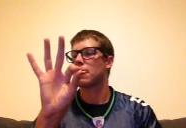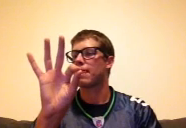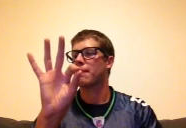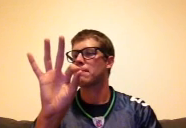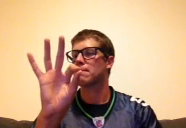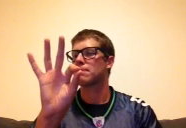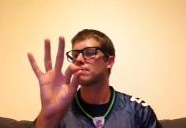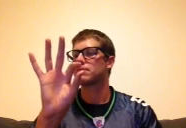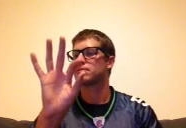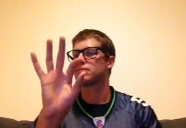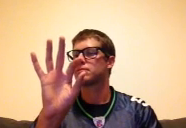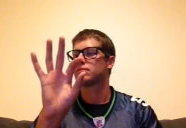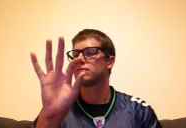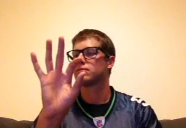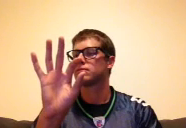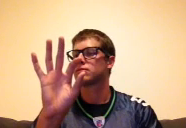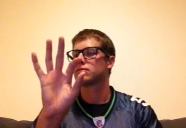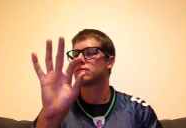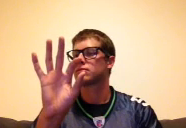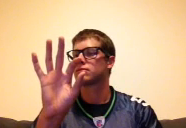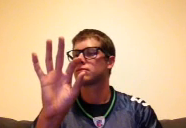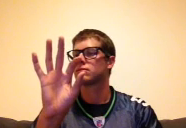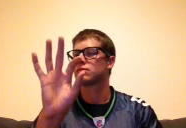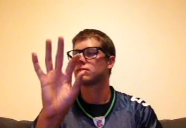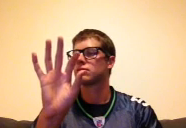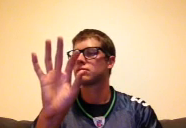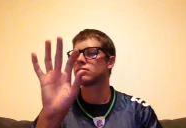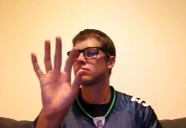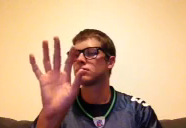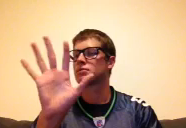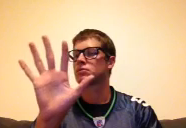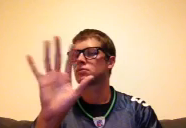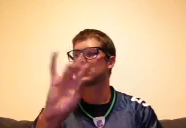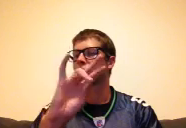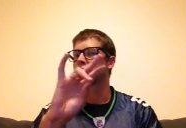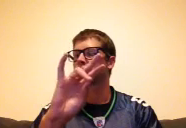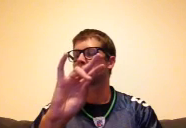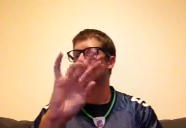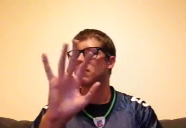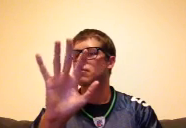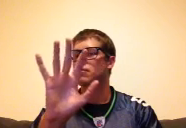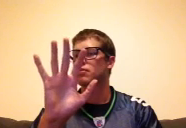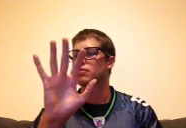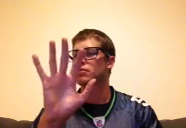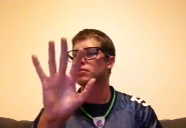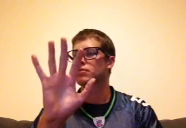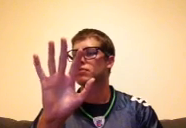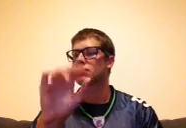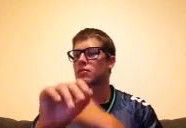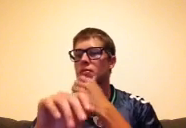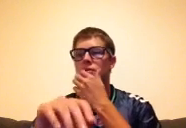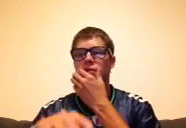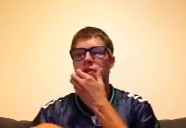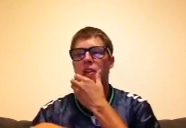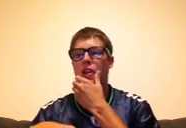was pushed down. And he also saw one of the officials say that it was an interception. Unfortunately, for the Green Bay Packers, it was a touchdown,